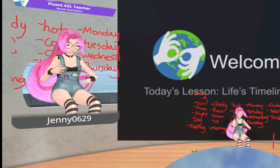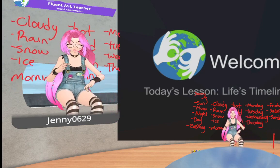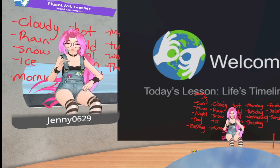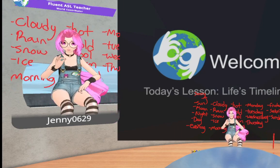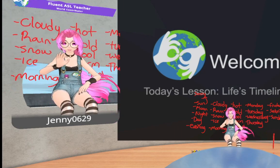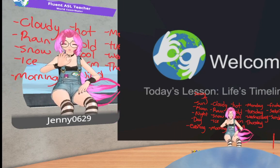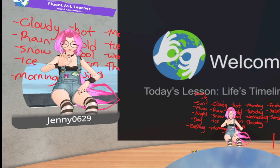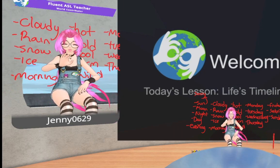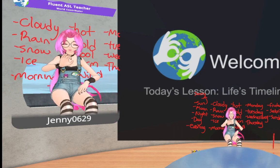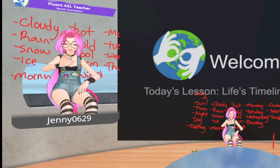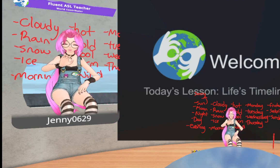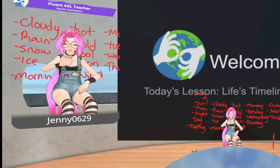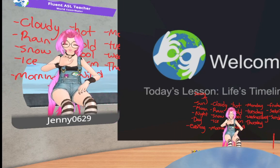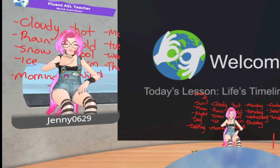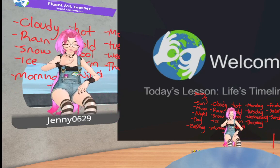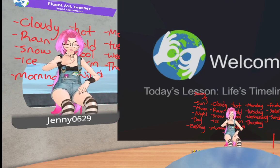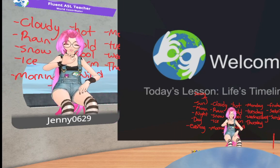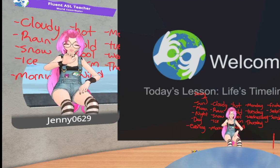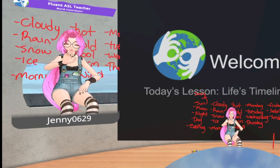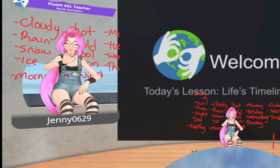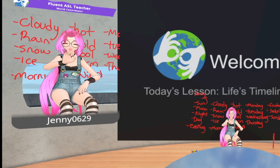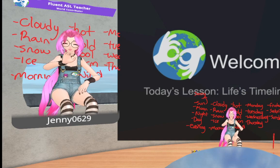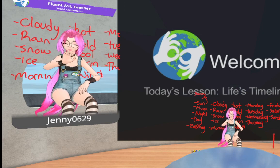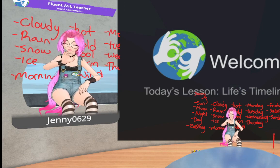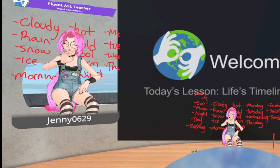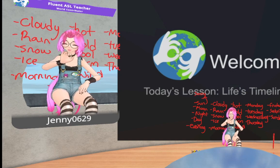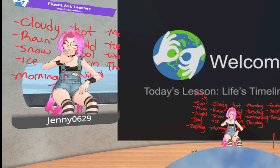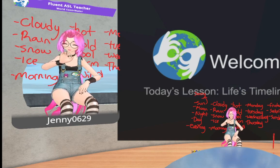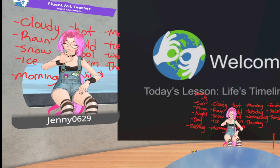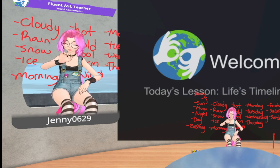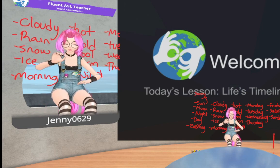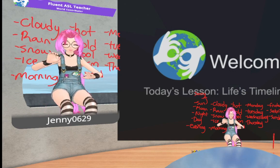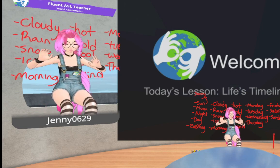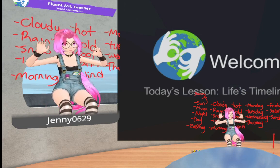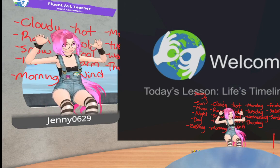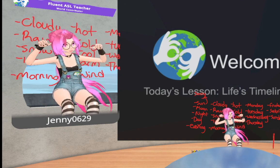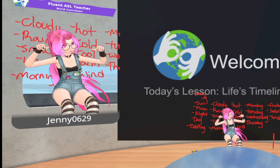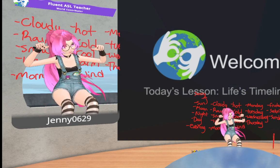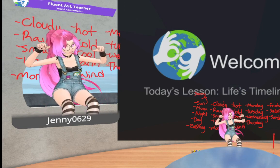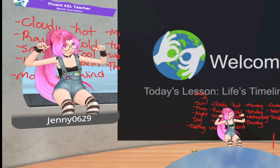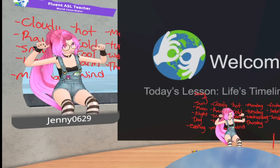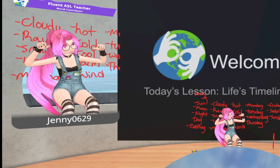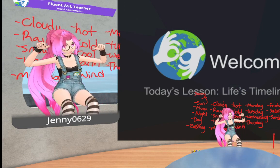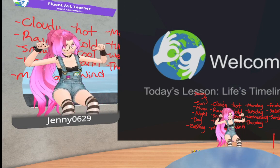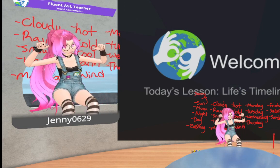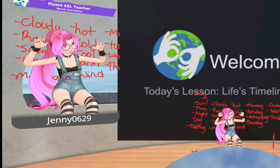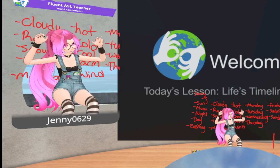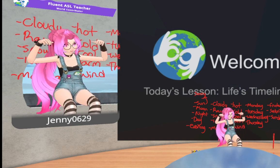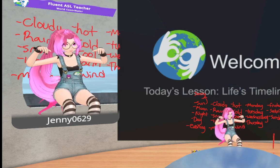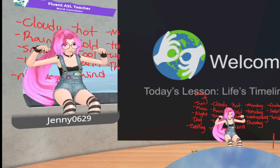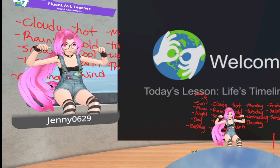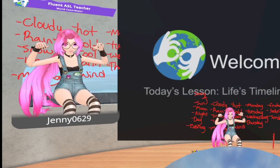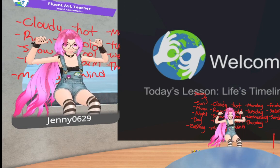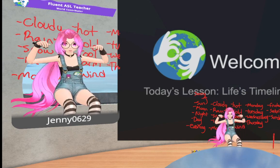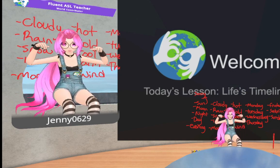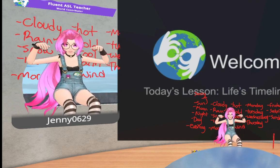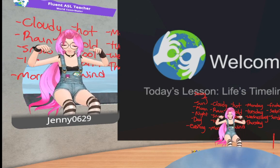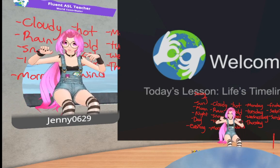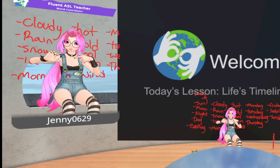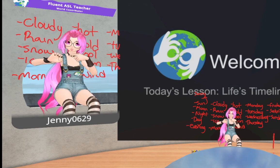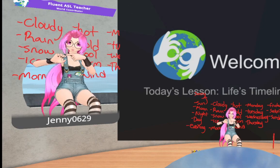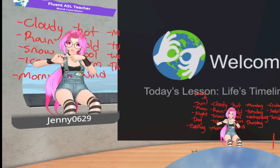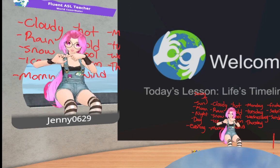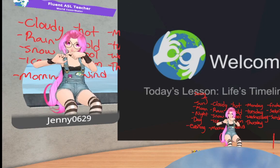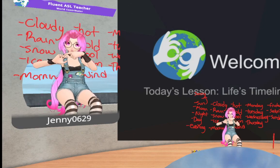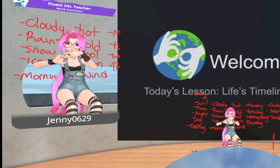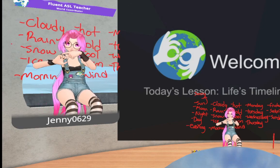okay. So with hot, we're going to have a claw hand shape. Okay, so imagine you're pretending to be a bear or a